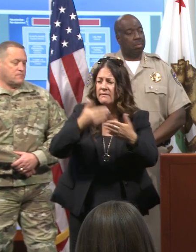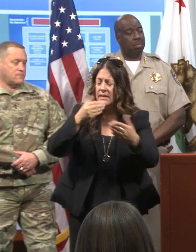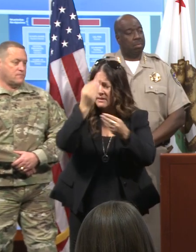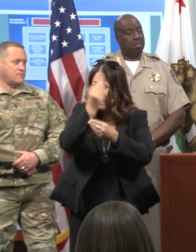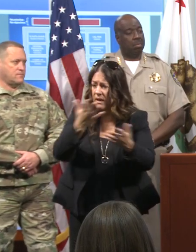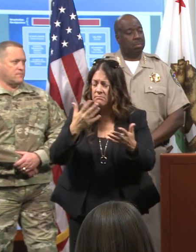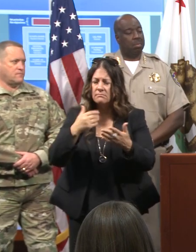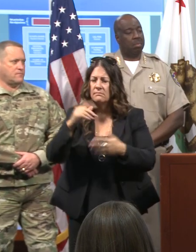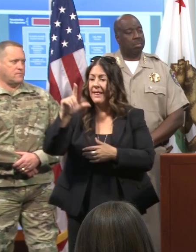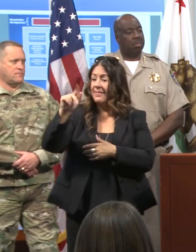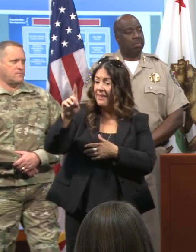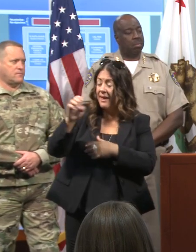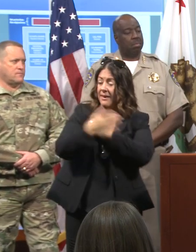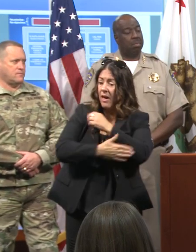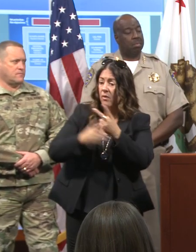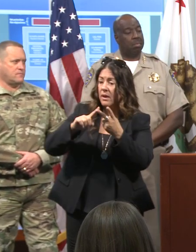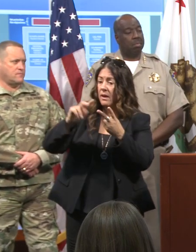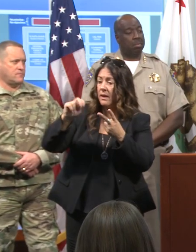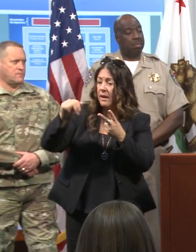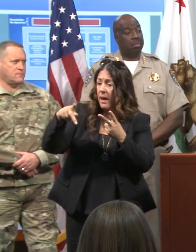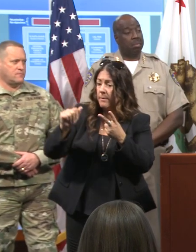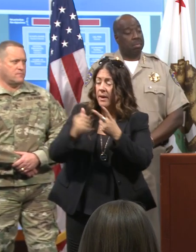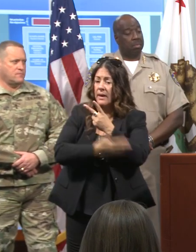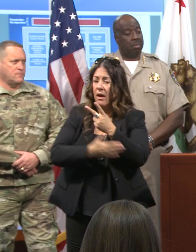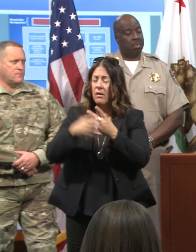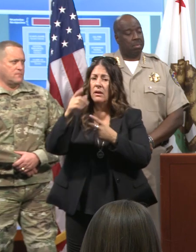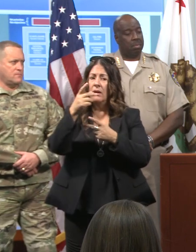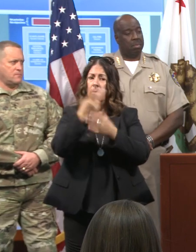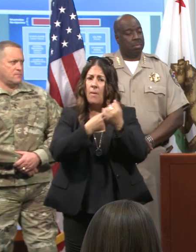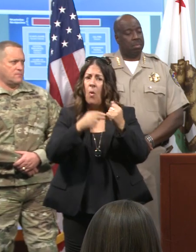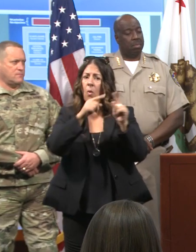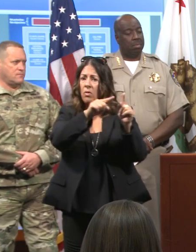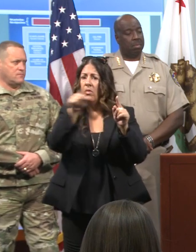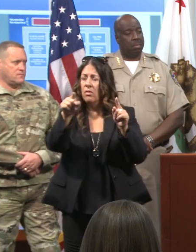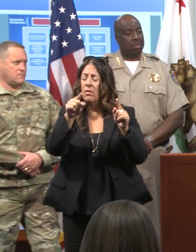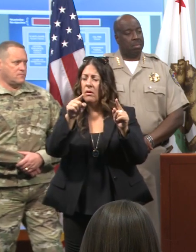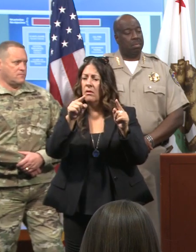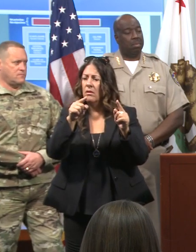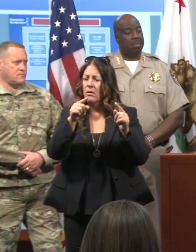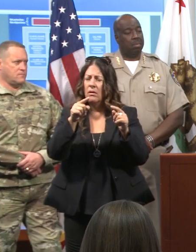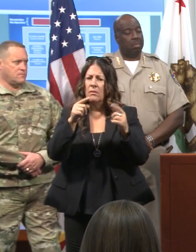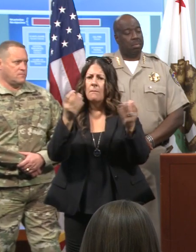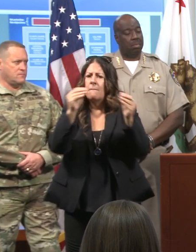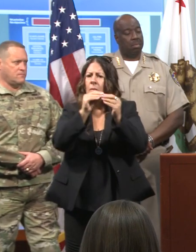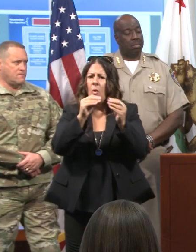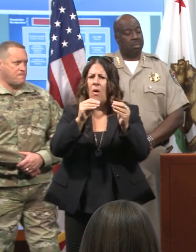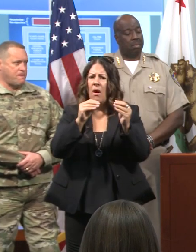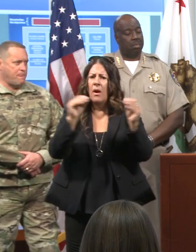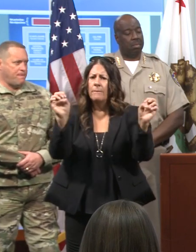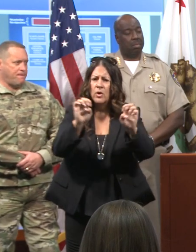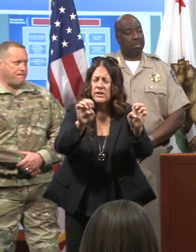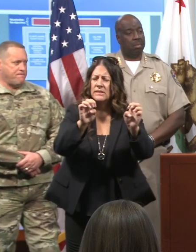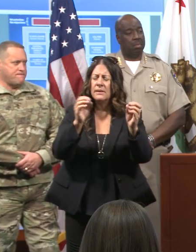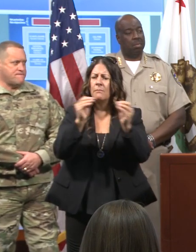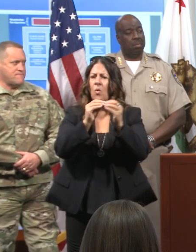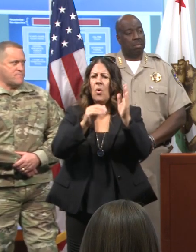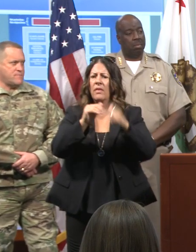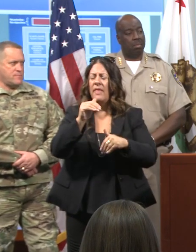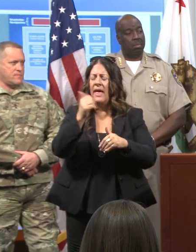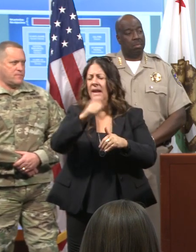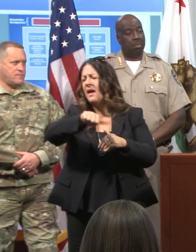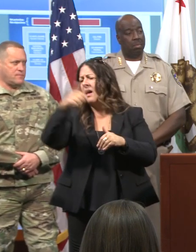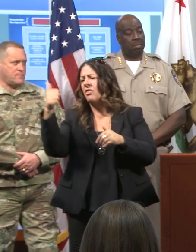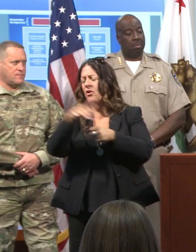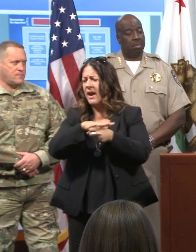Lake County, Napa County, all of these counties have experienced way beyond their share of emergencies and fires. There